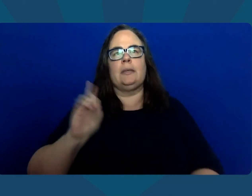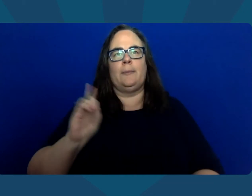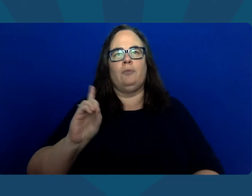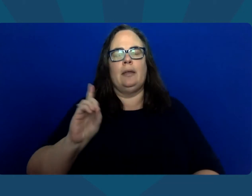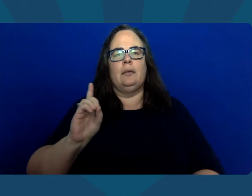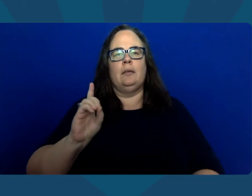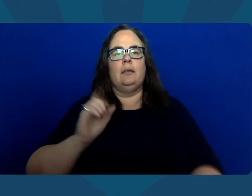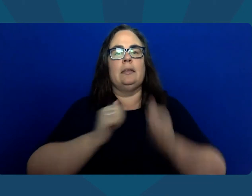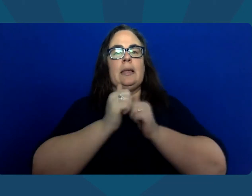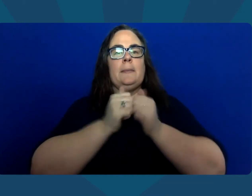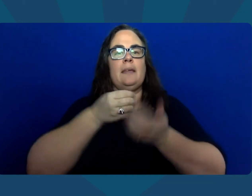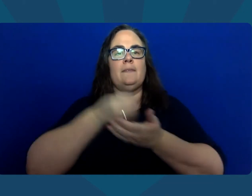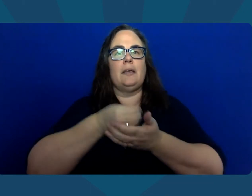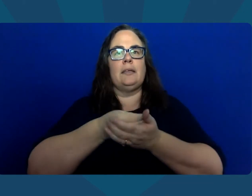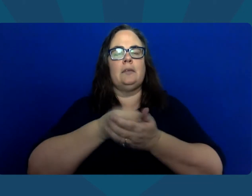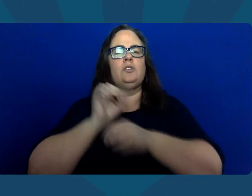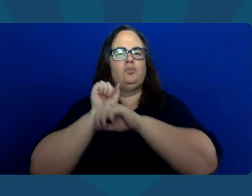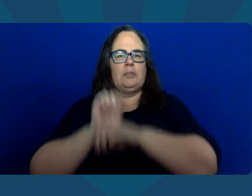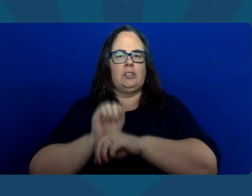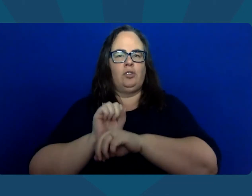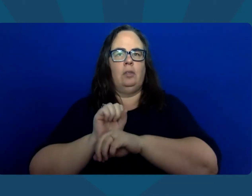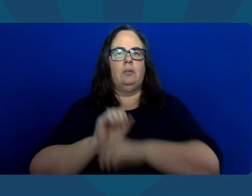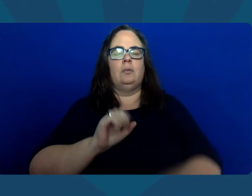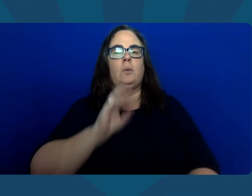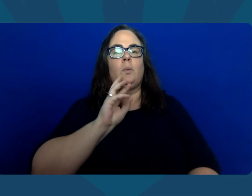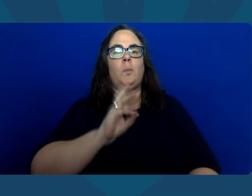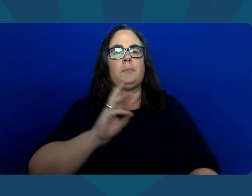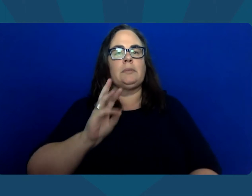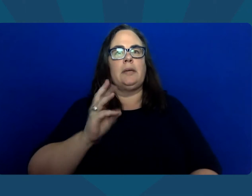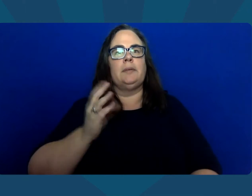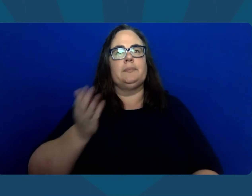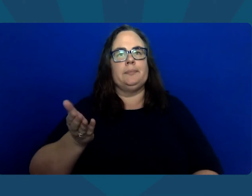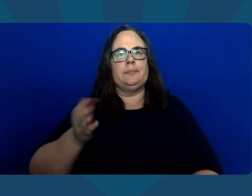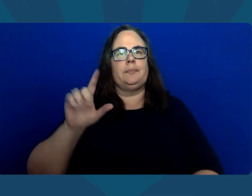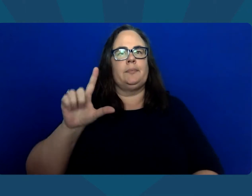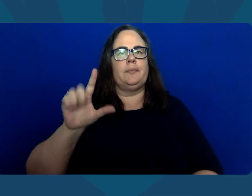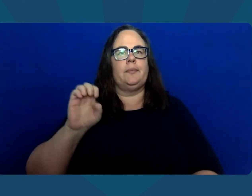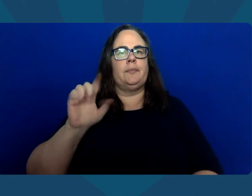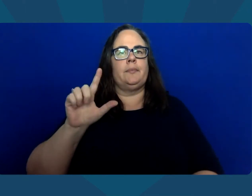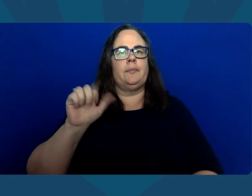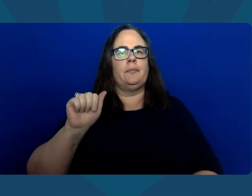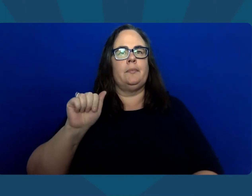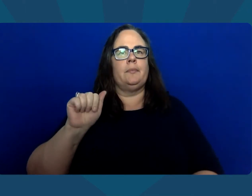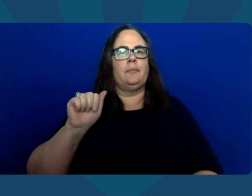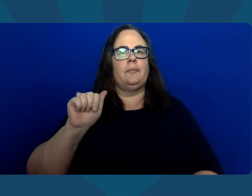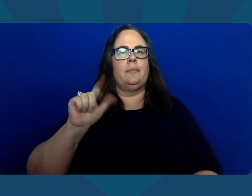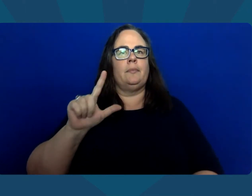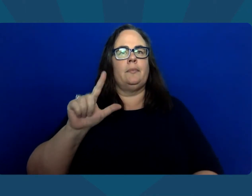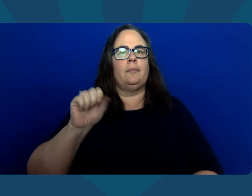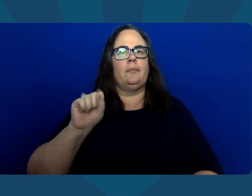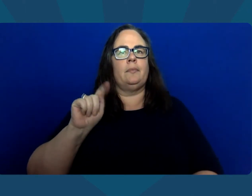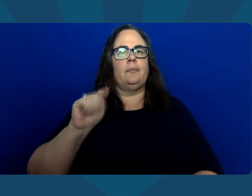Party, Democratic. Campaign funding, traditional. Website,